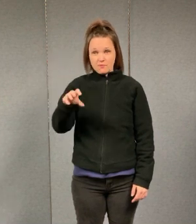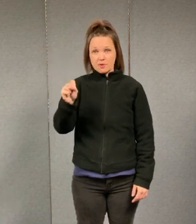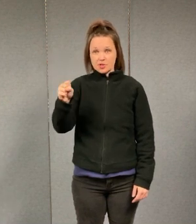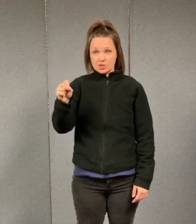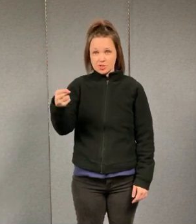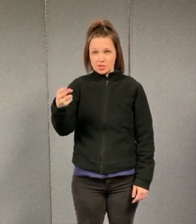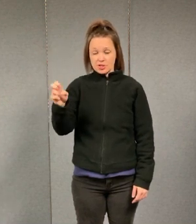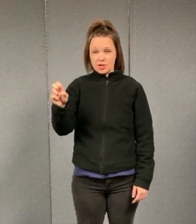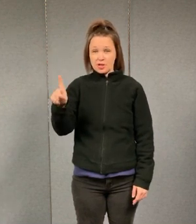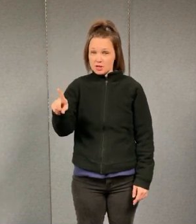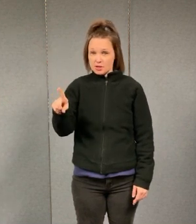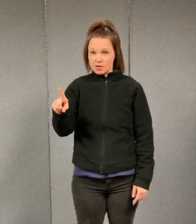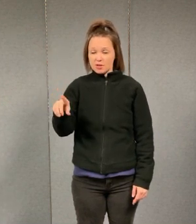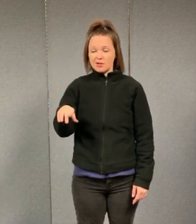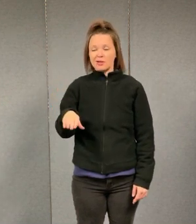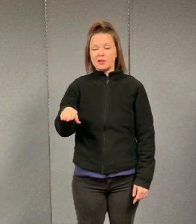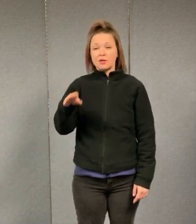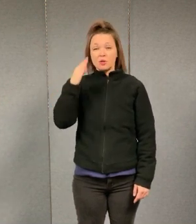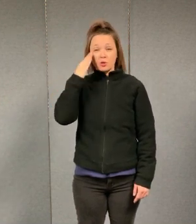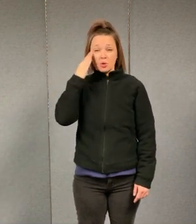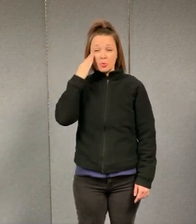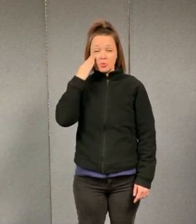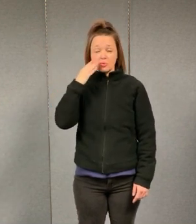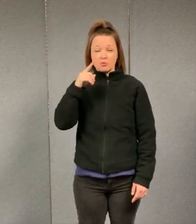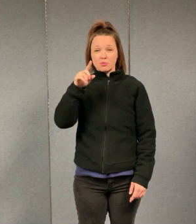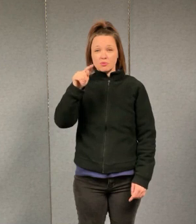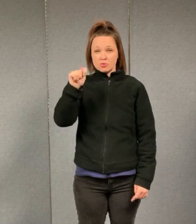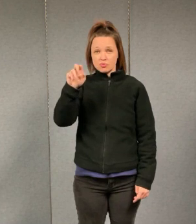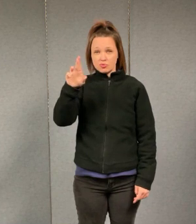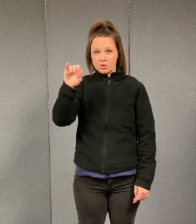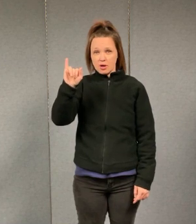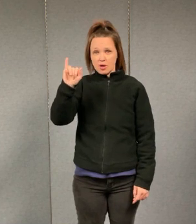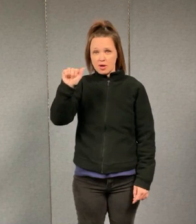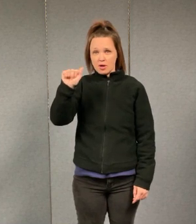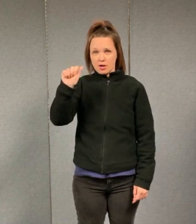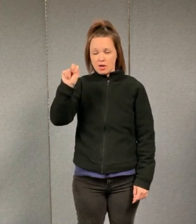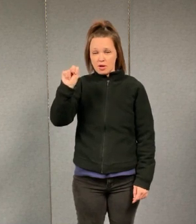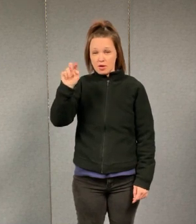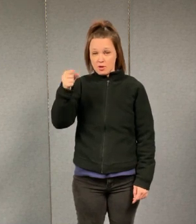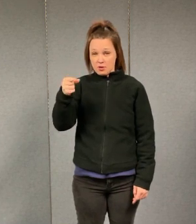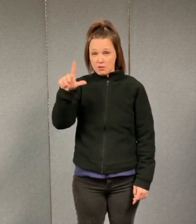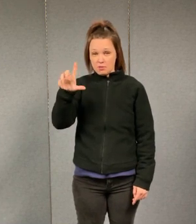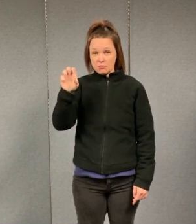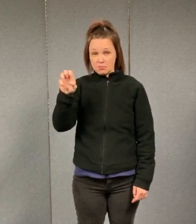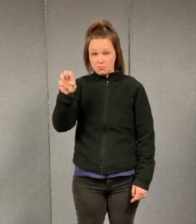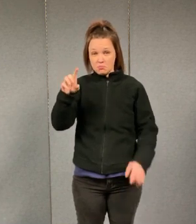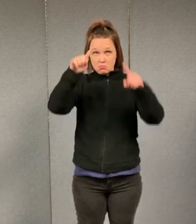Then we'll have a pretty good idea of how much Mr. Jones will have to pay for all the materials.